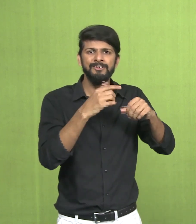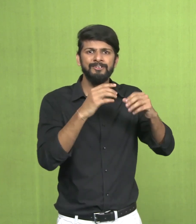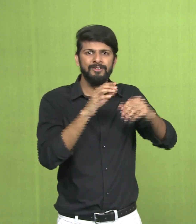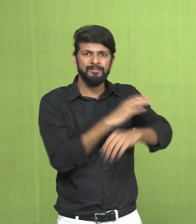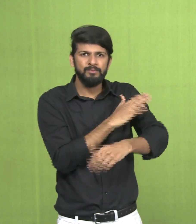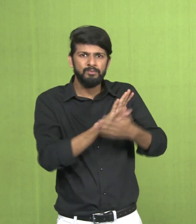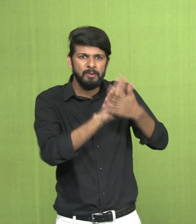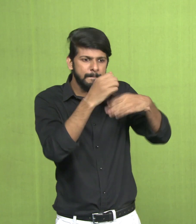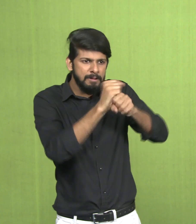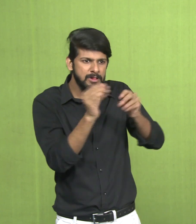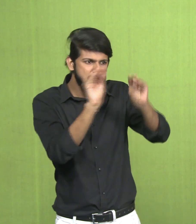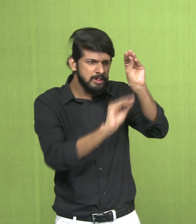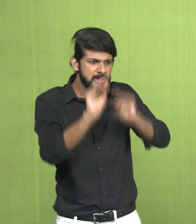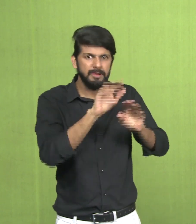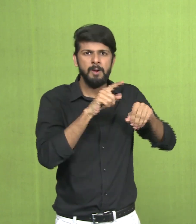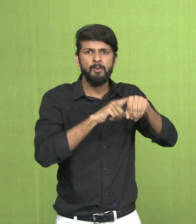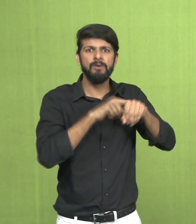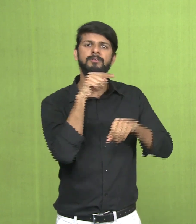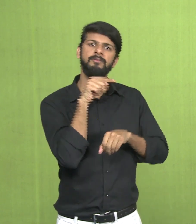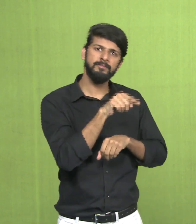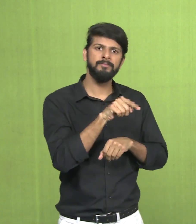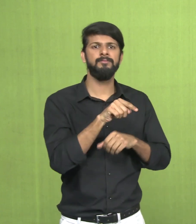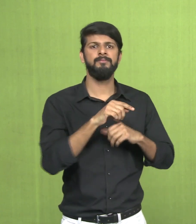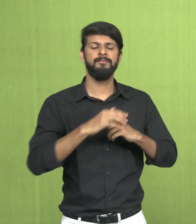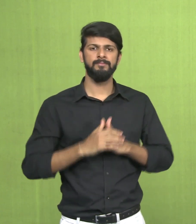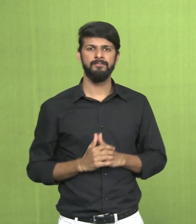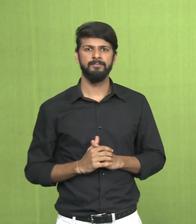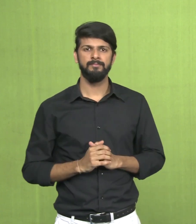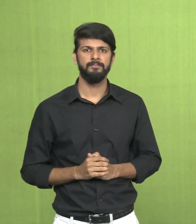The sculpture is made of bronze.